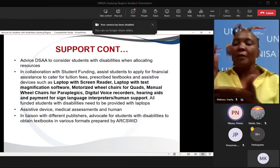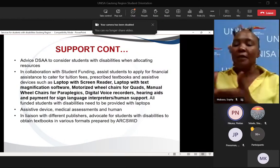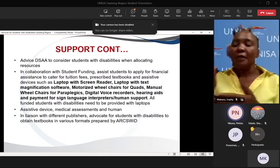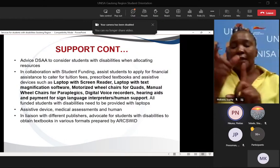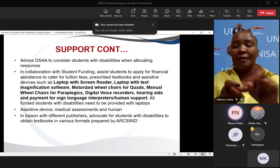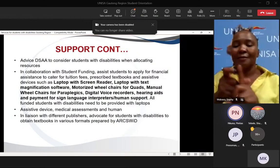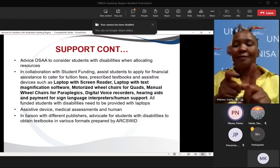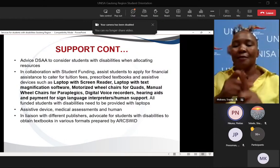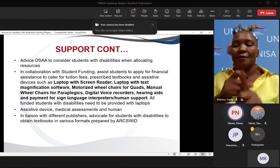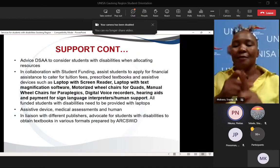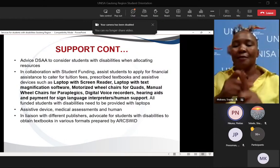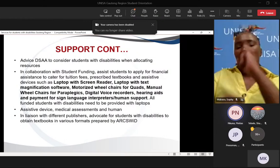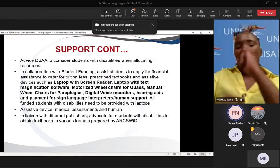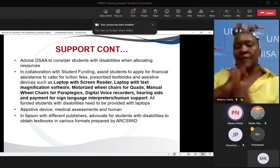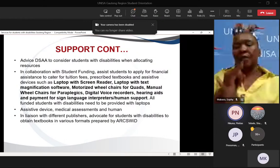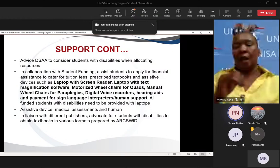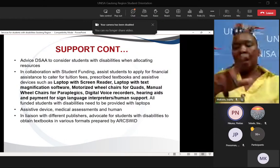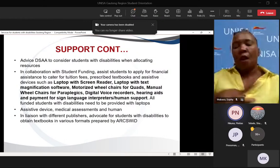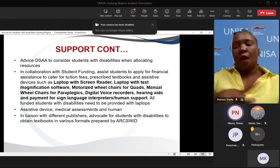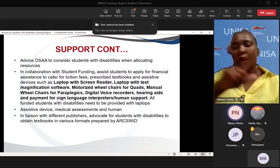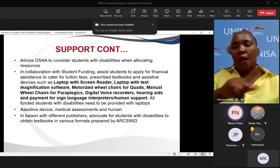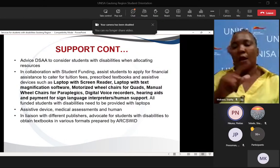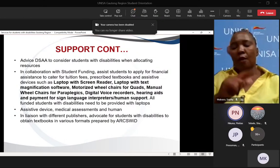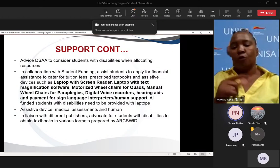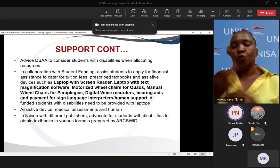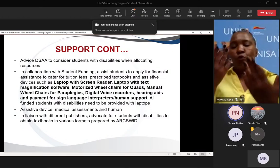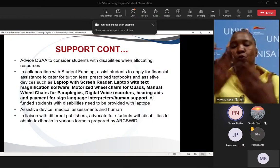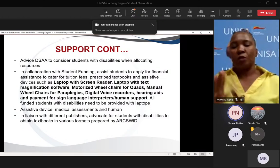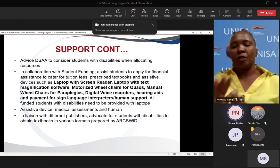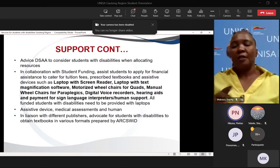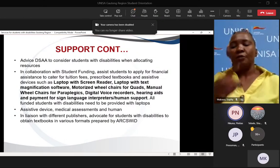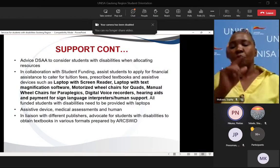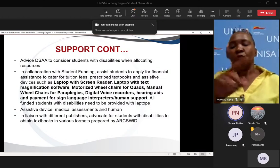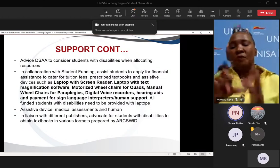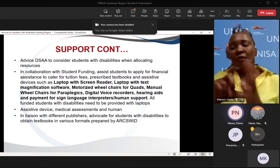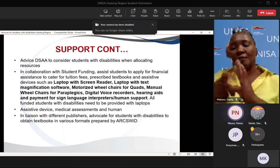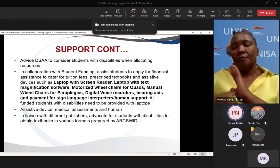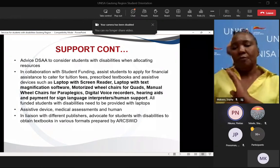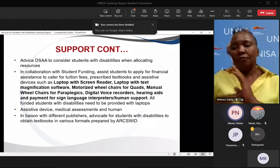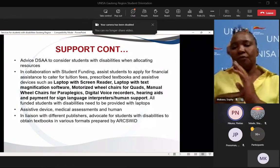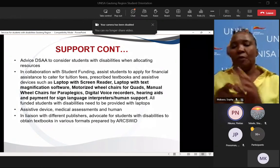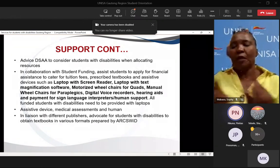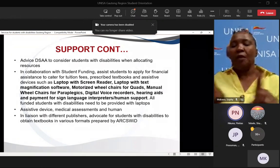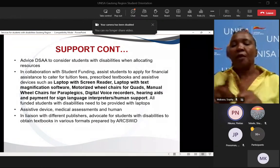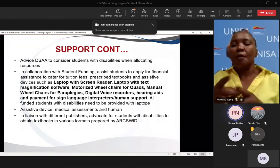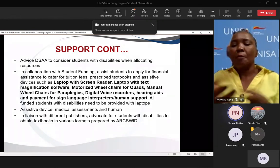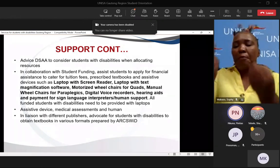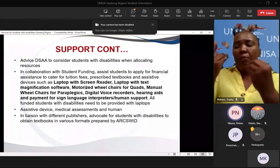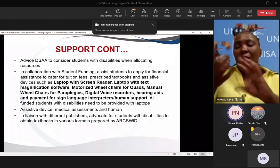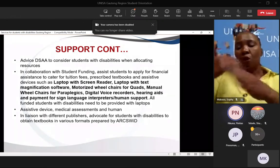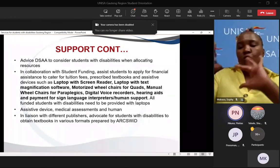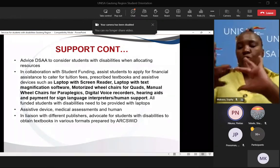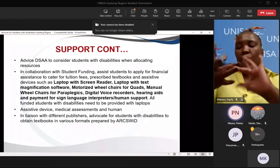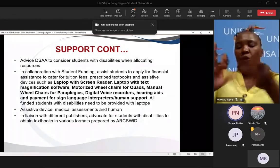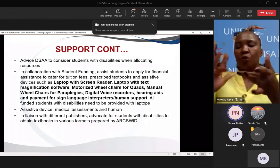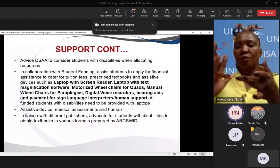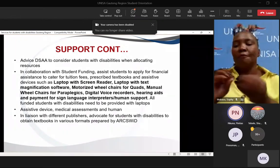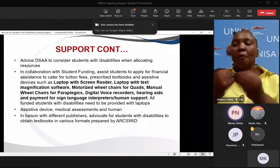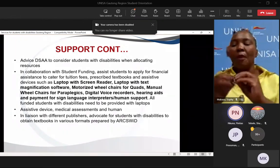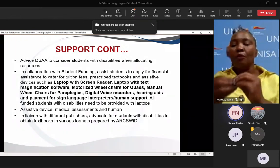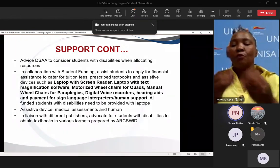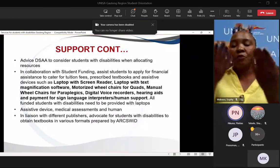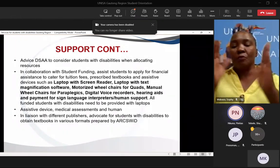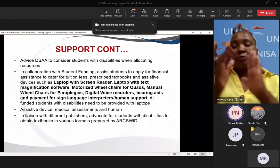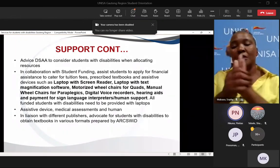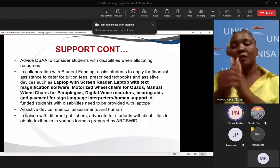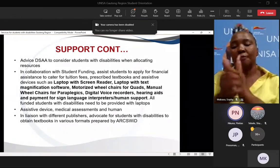internationally to ensure that students with print disabilities receive a electronic format of prescribed books in order to receive this